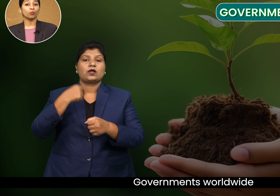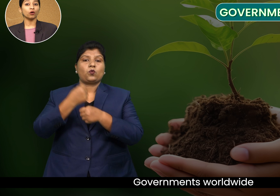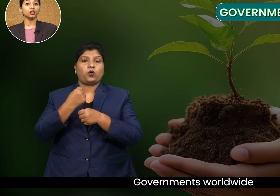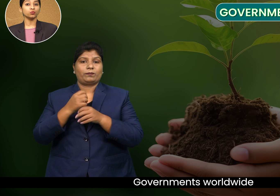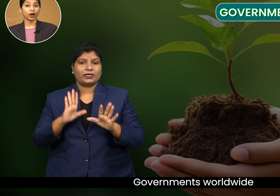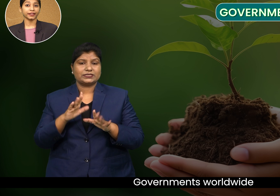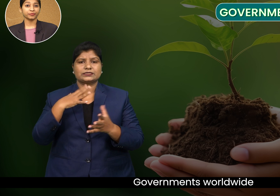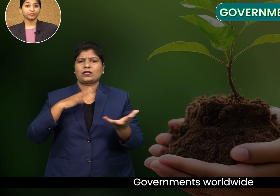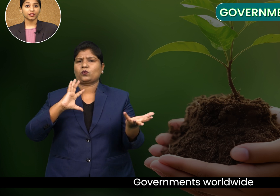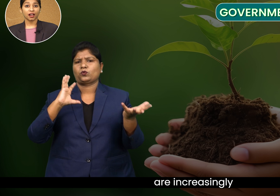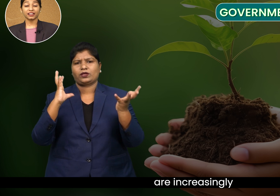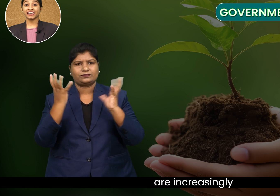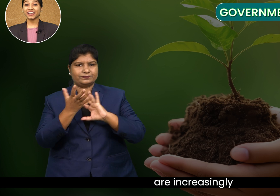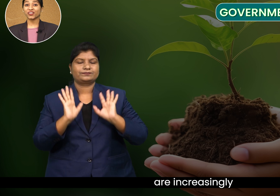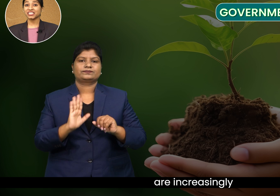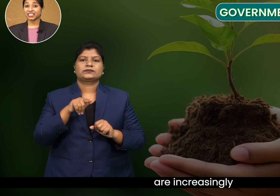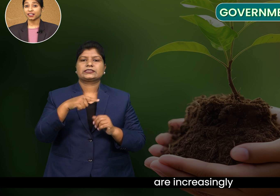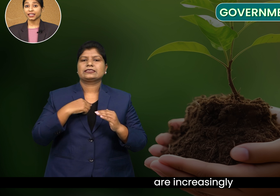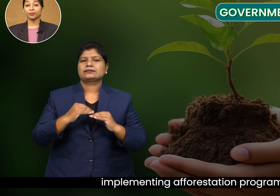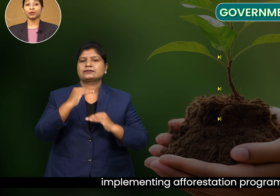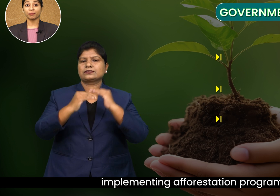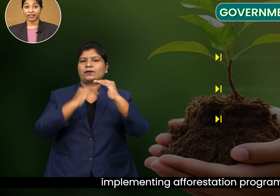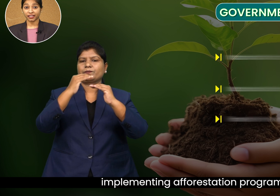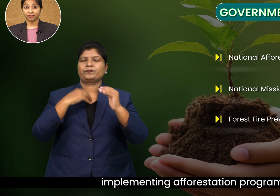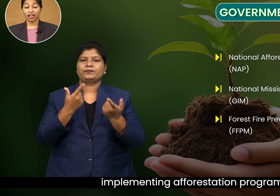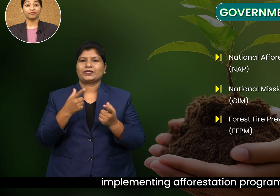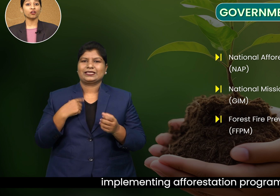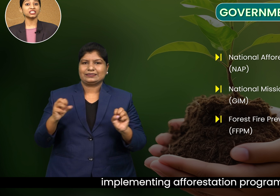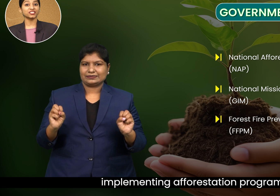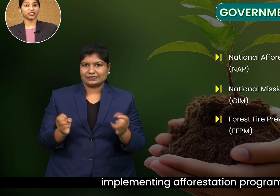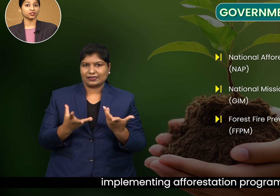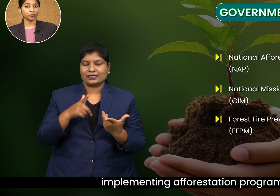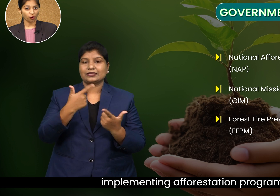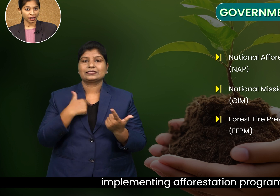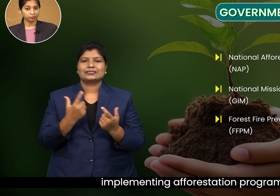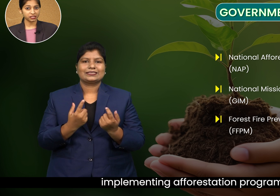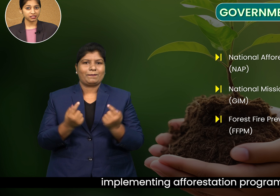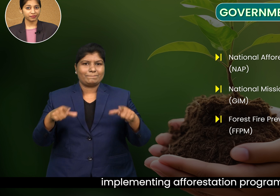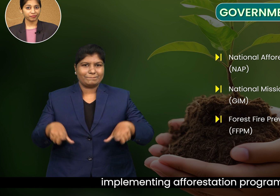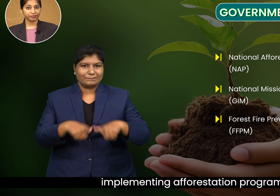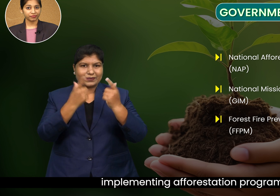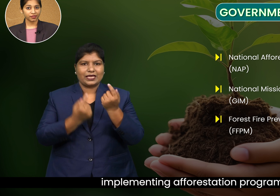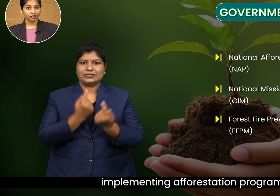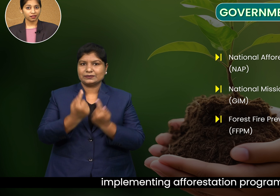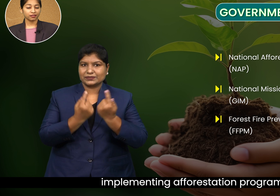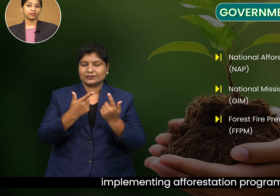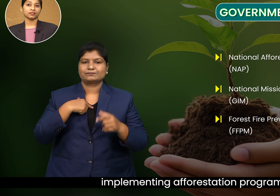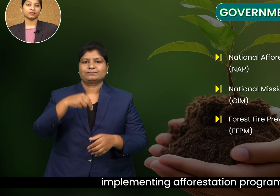Governments worldwide are increasingly implementing afforestation programs